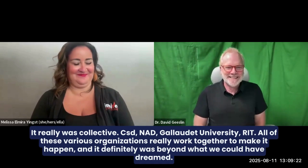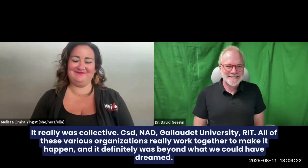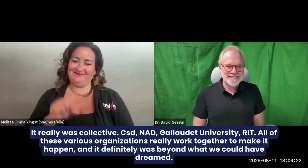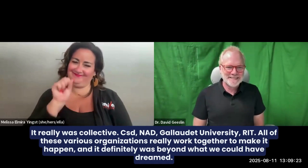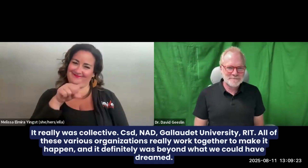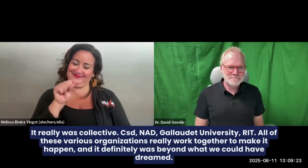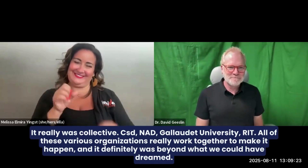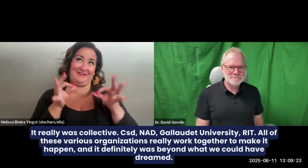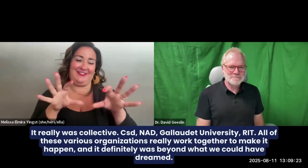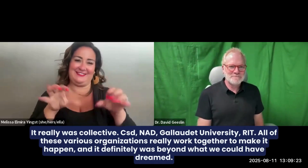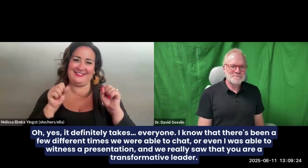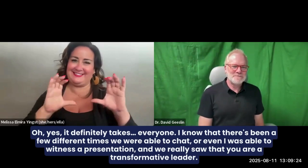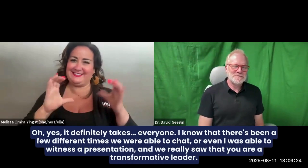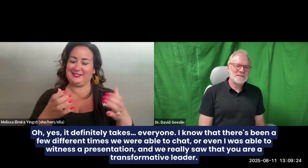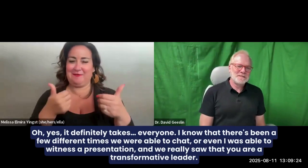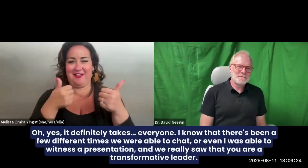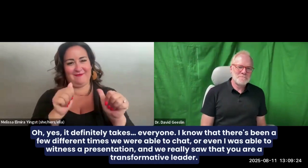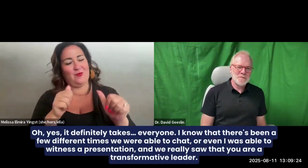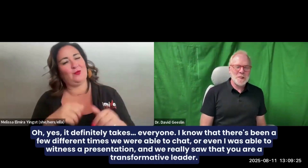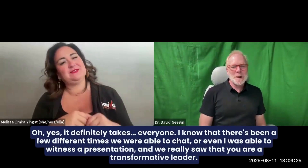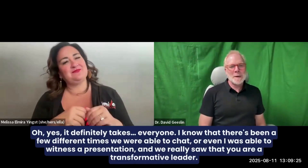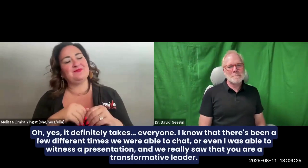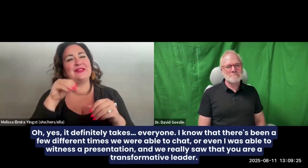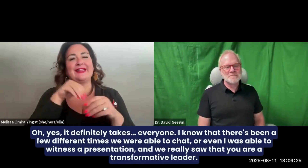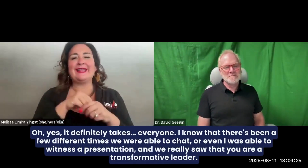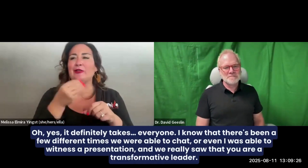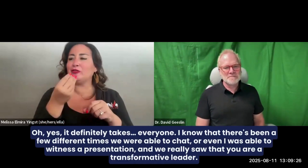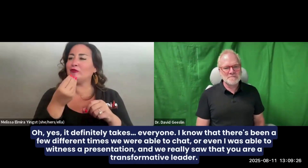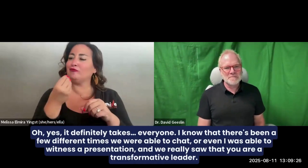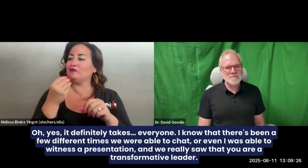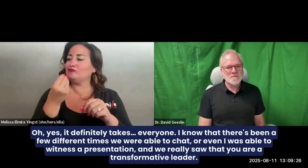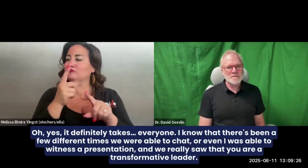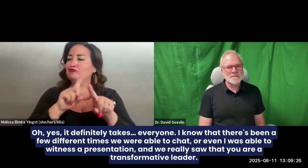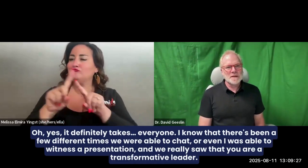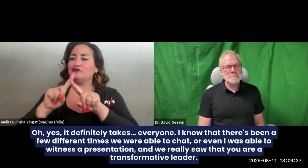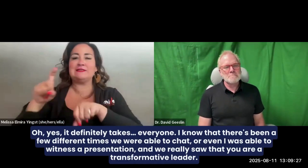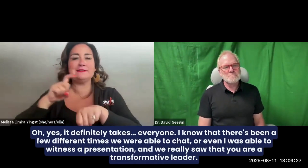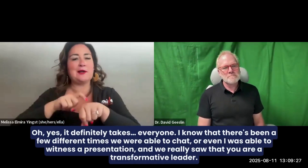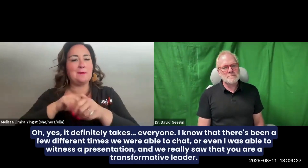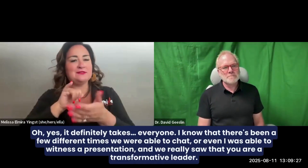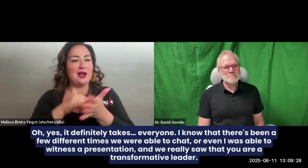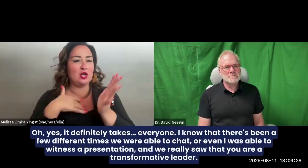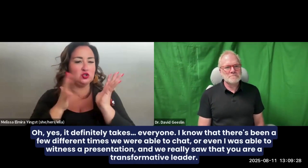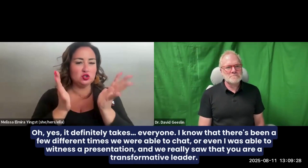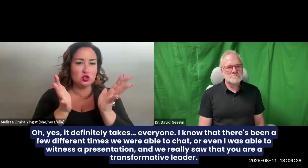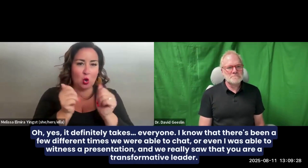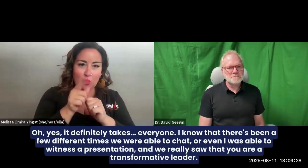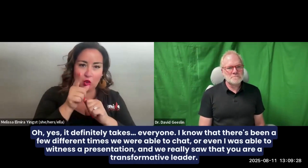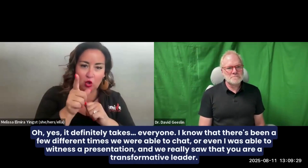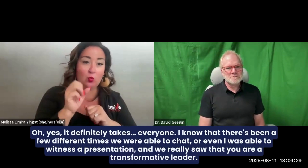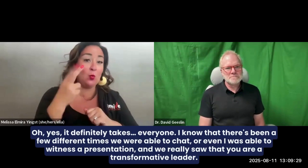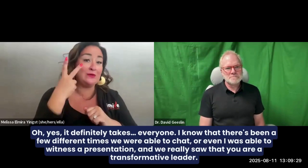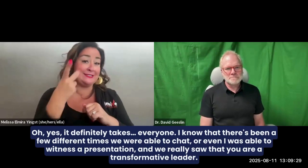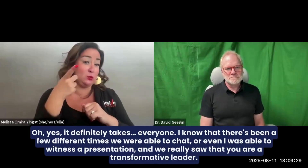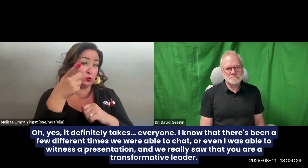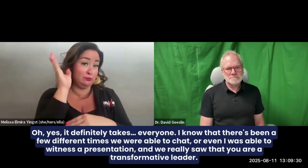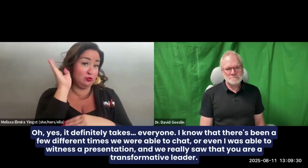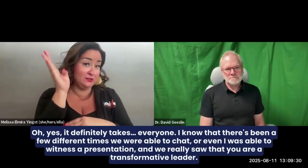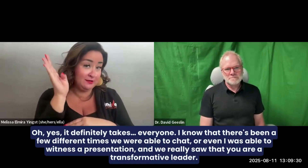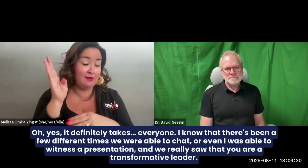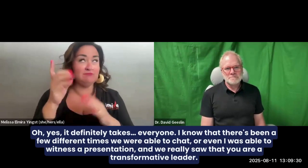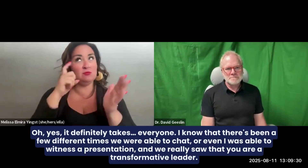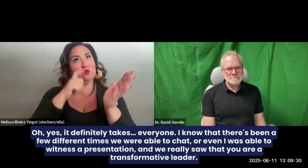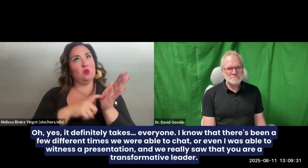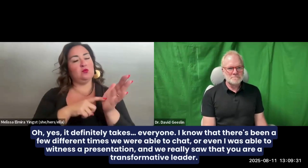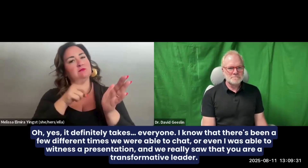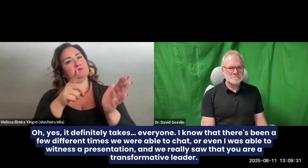beyond what we could have dreamed. Oh, yes, it definitely takes everyone. I know that there's been a few